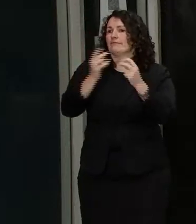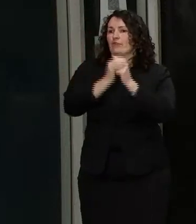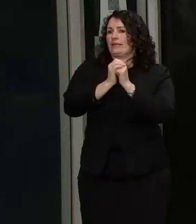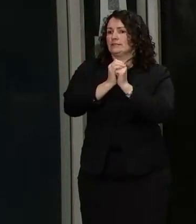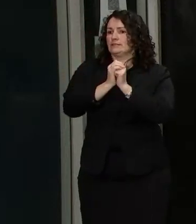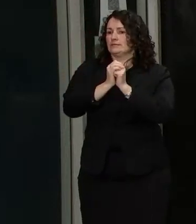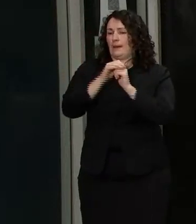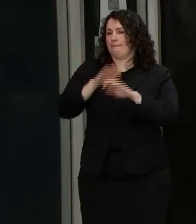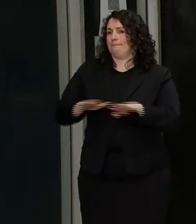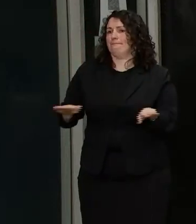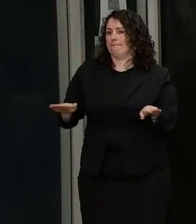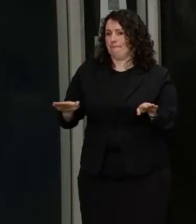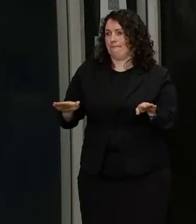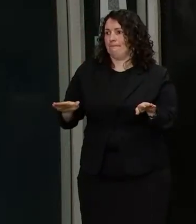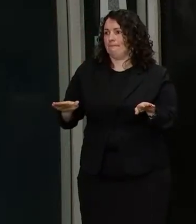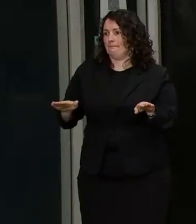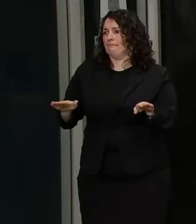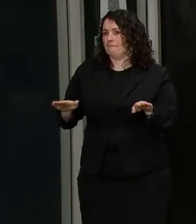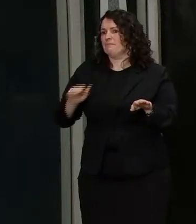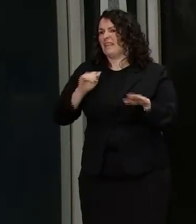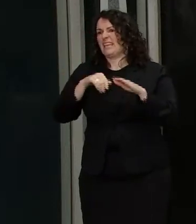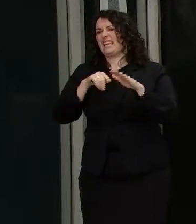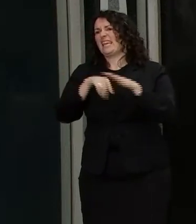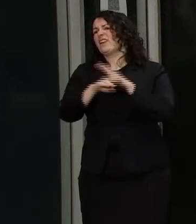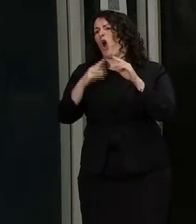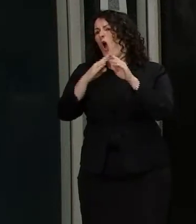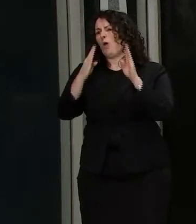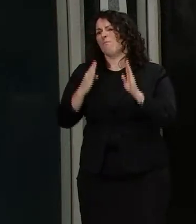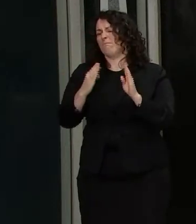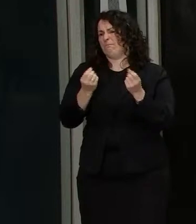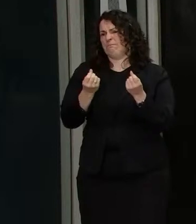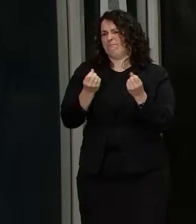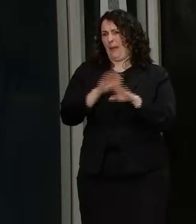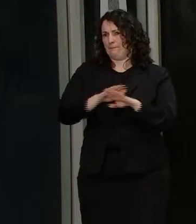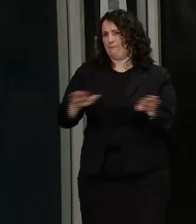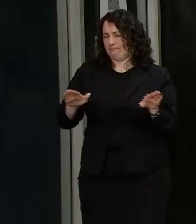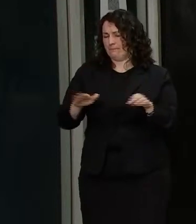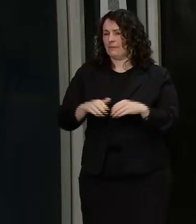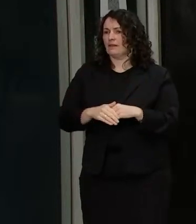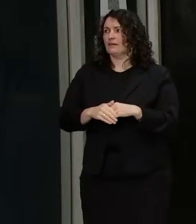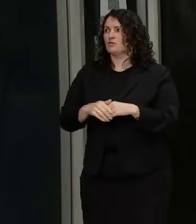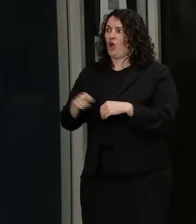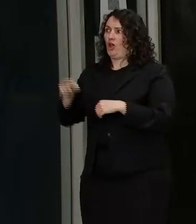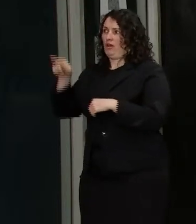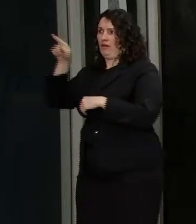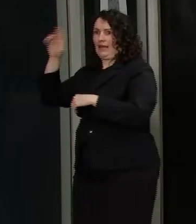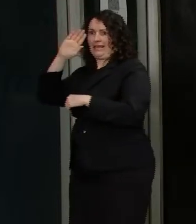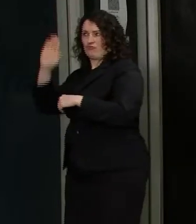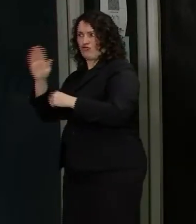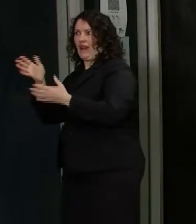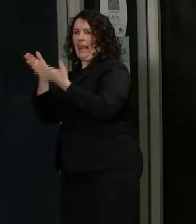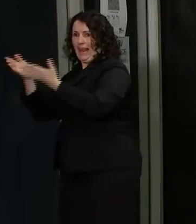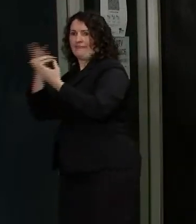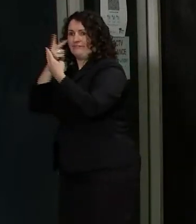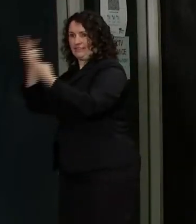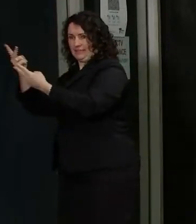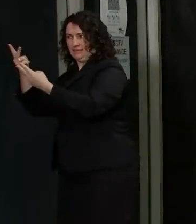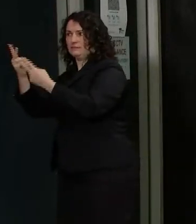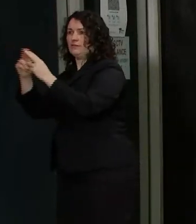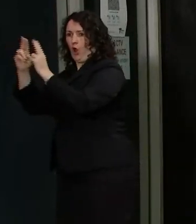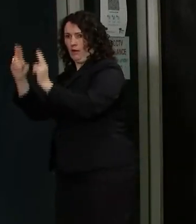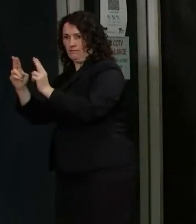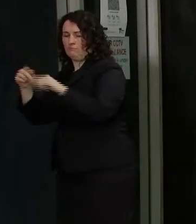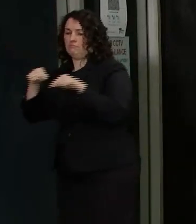at that rule, and then you can pick any other restriction that we've got. It's the cumulative